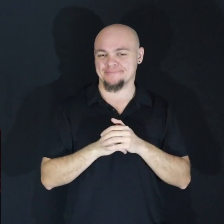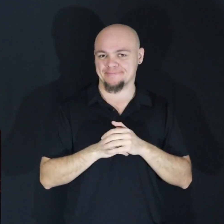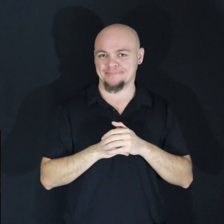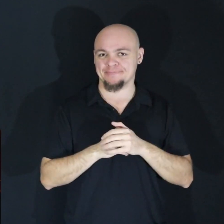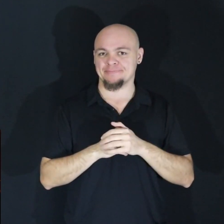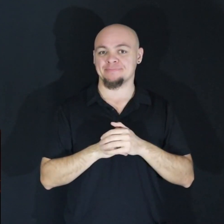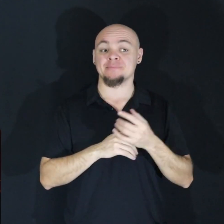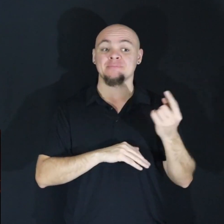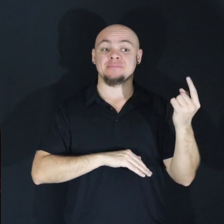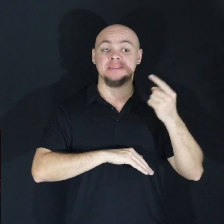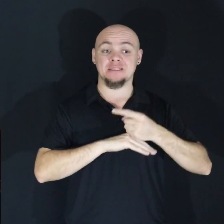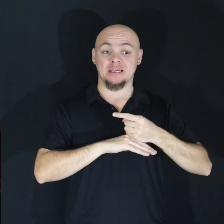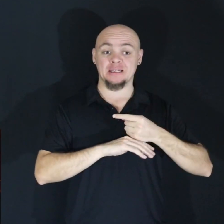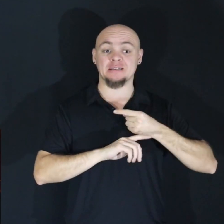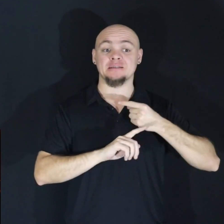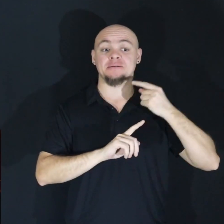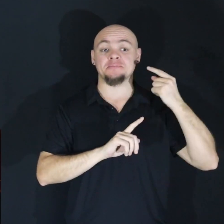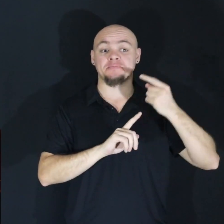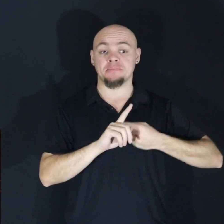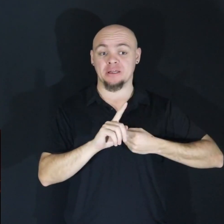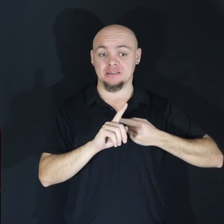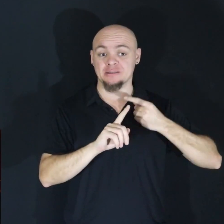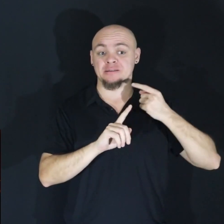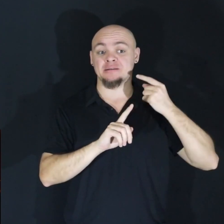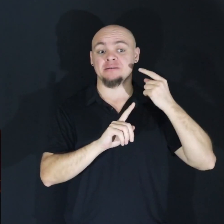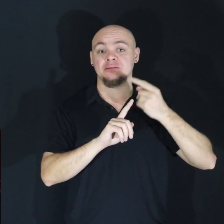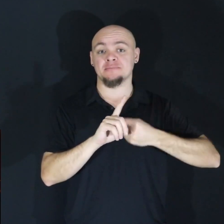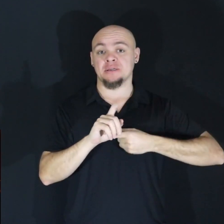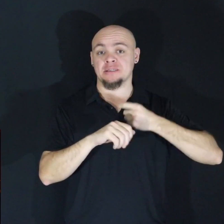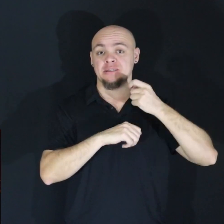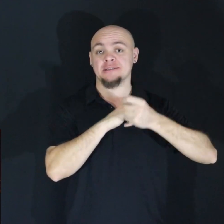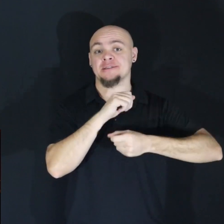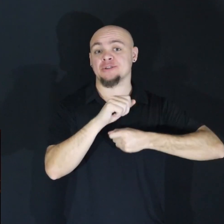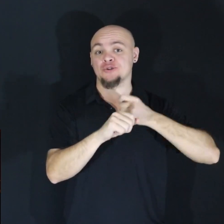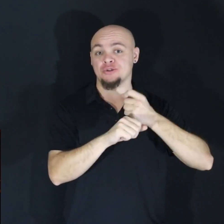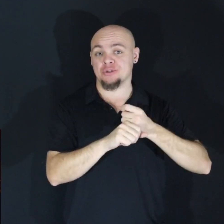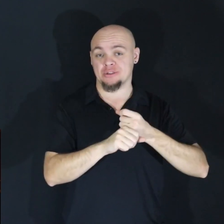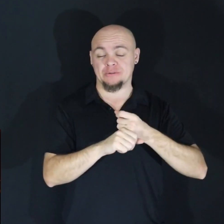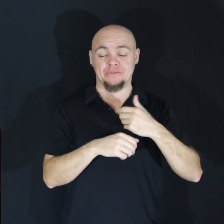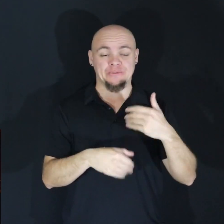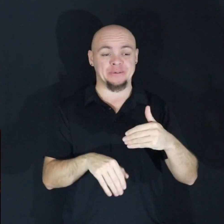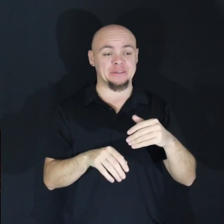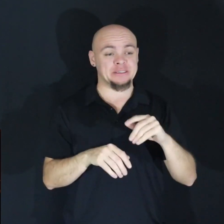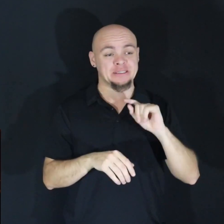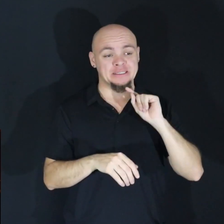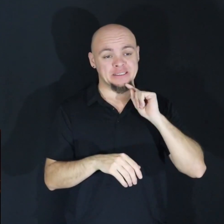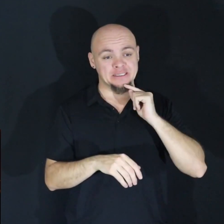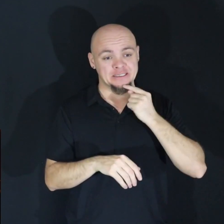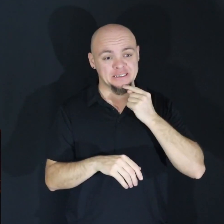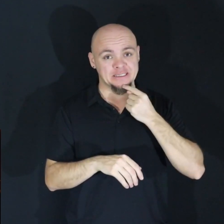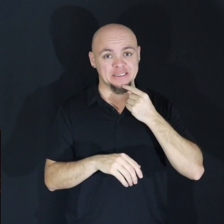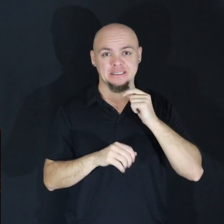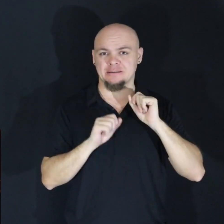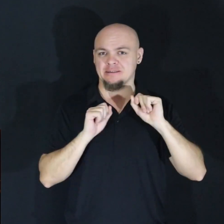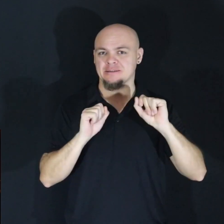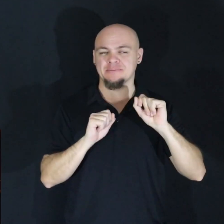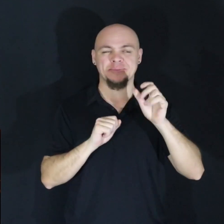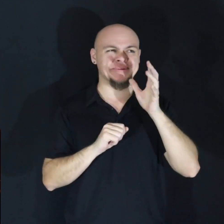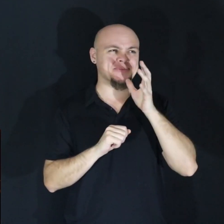Days turned into months and months turned into years. I pushed my body through some of the most rigorous exercises while asking my